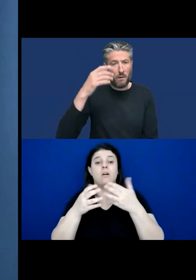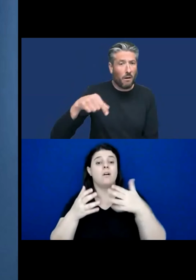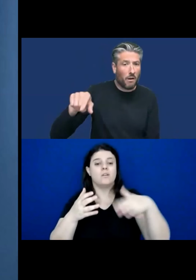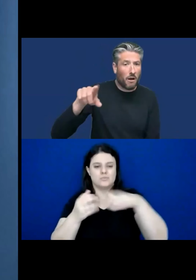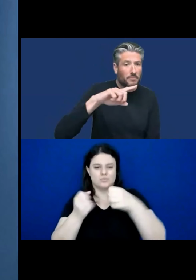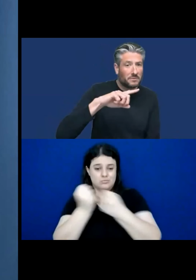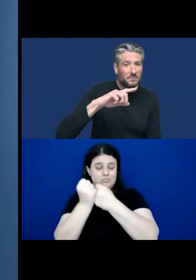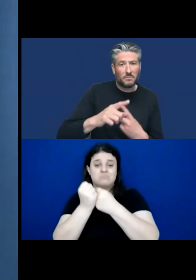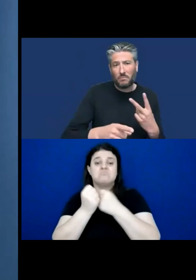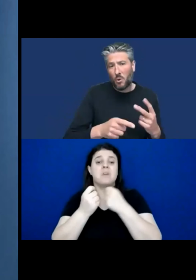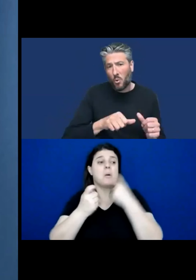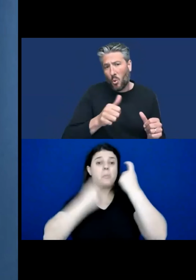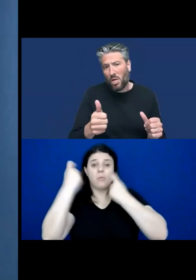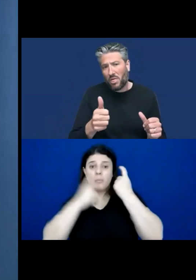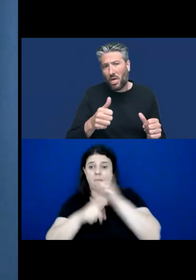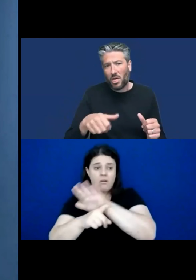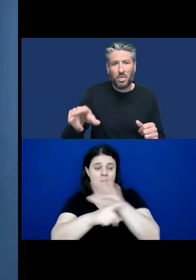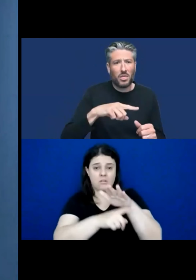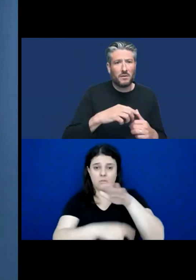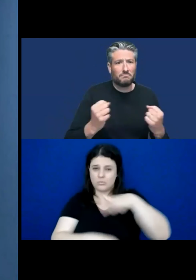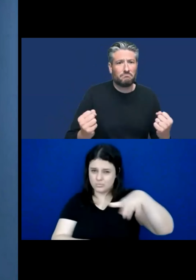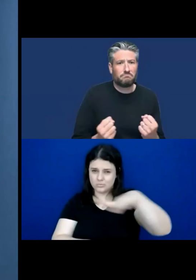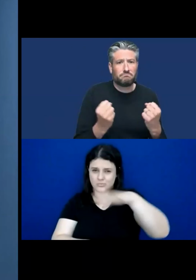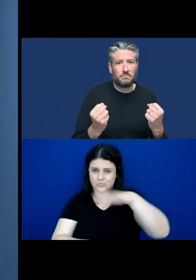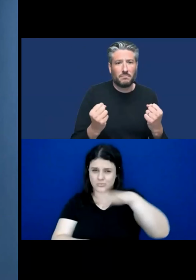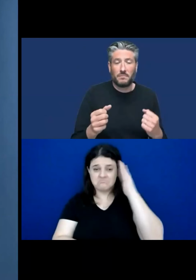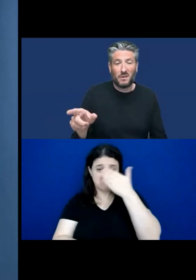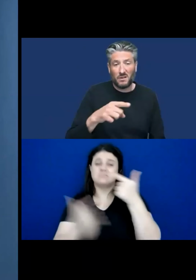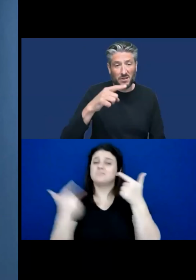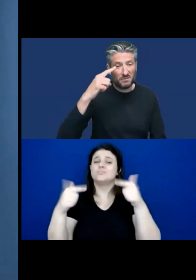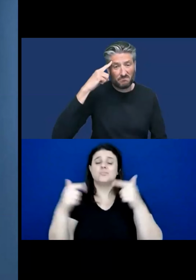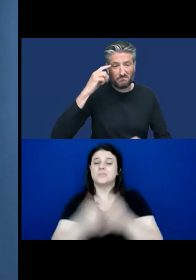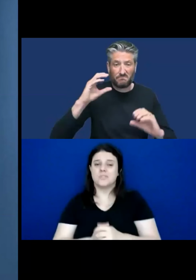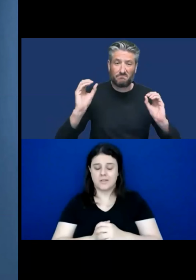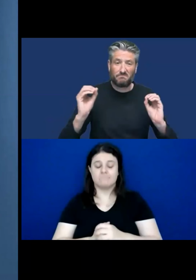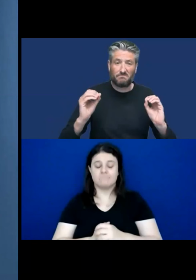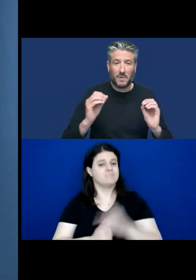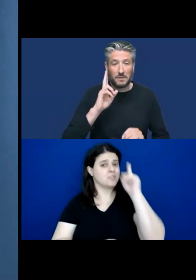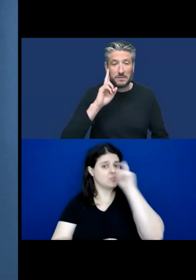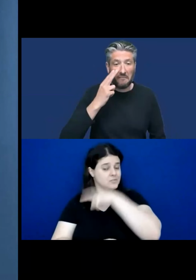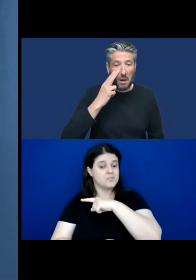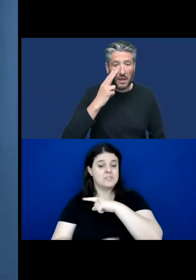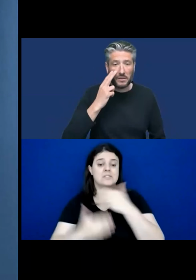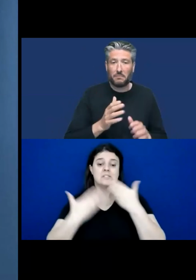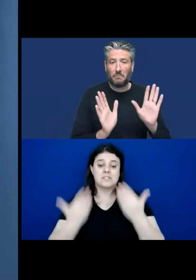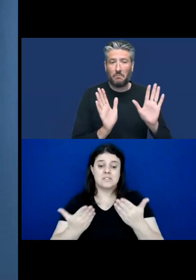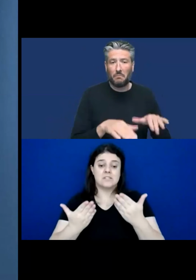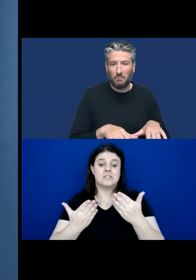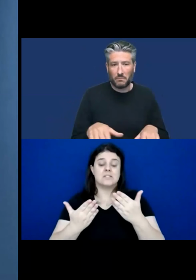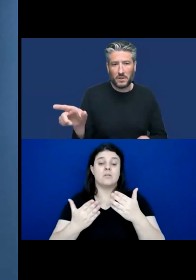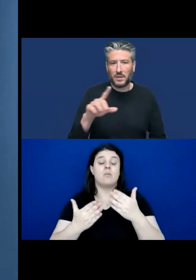population of deafblind in such hard times. So that's why I'm happy to be a part of this